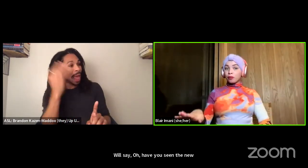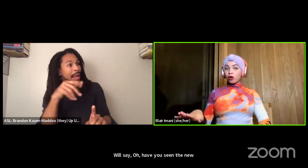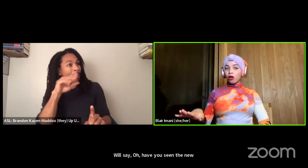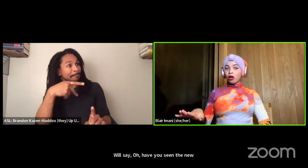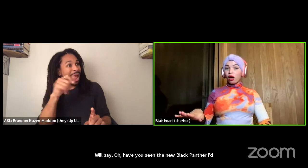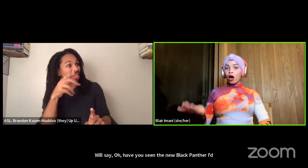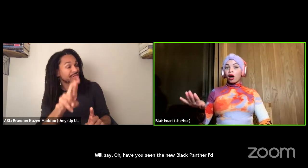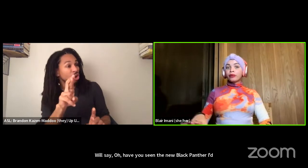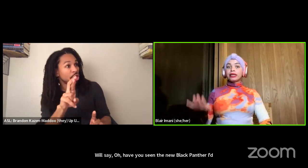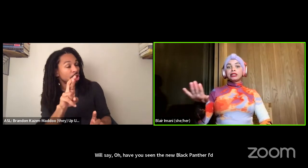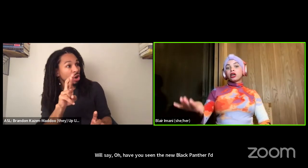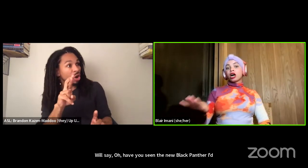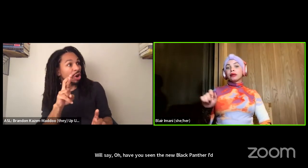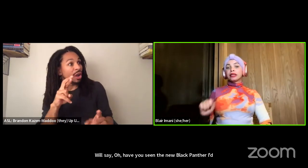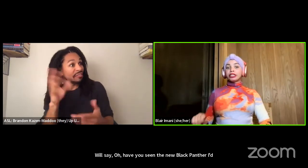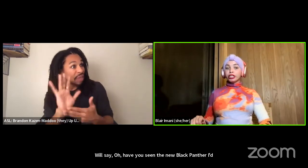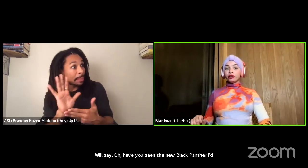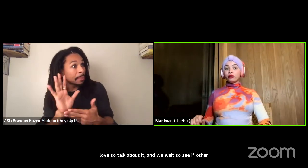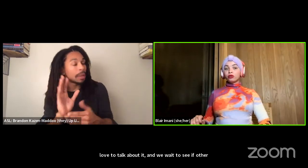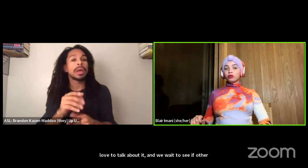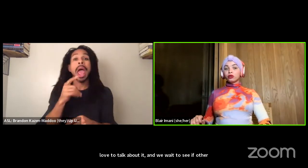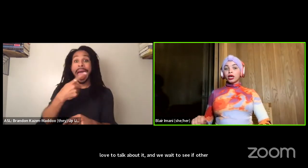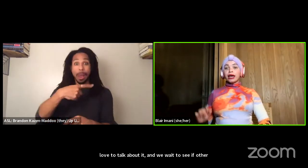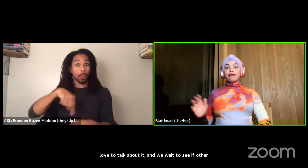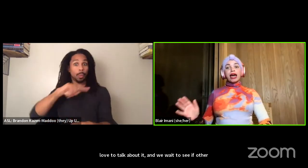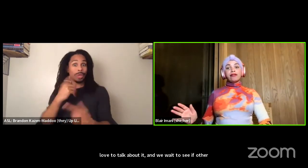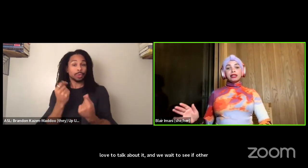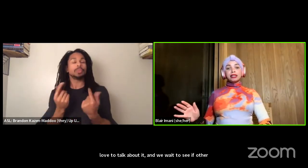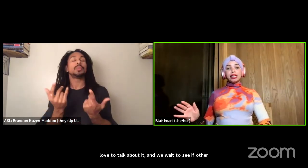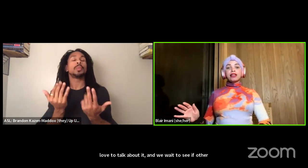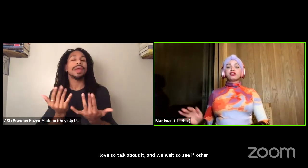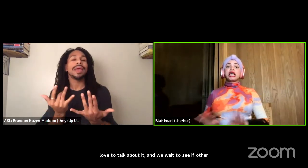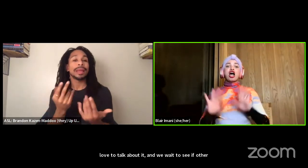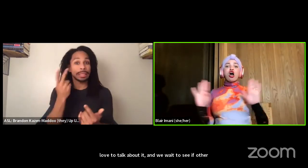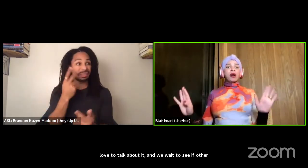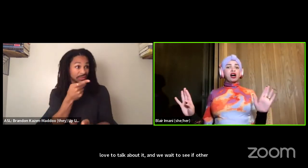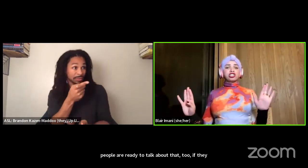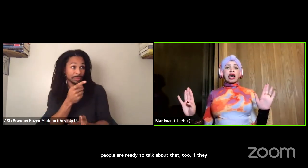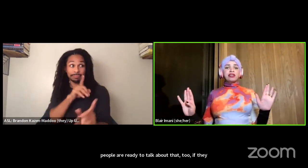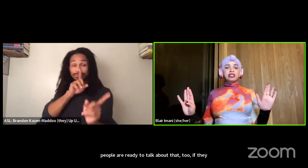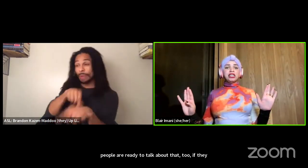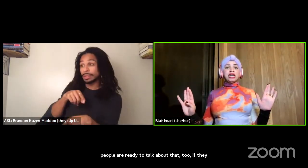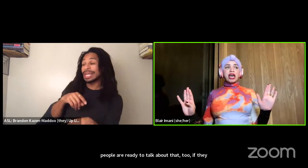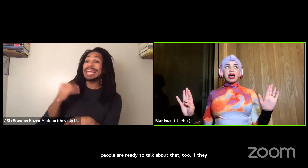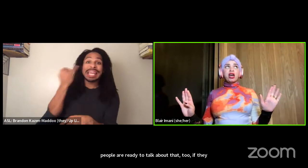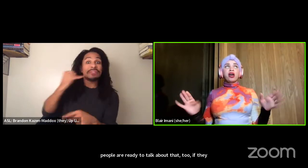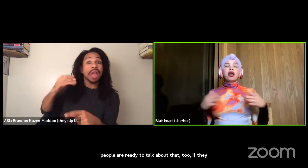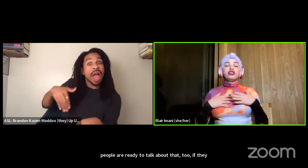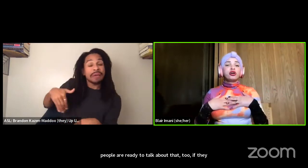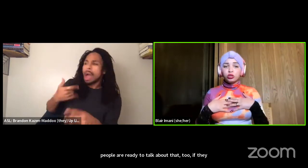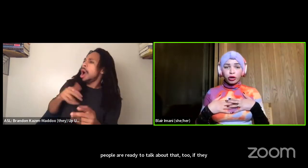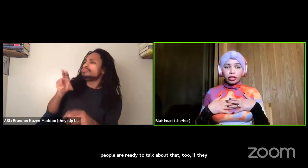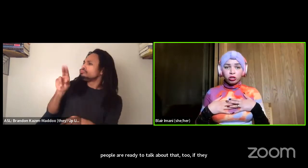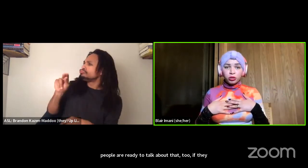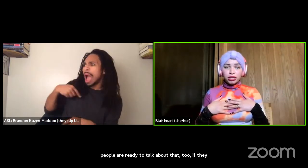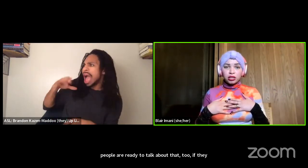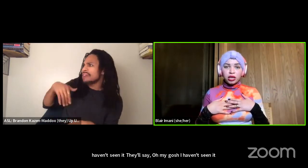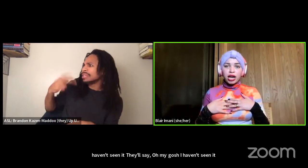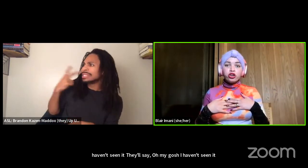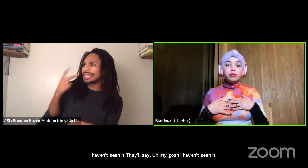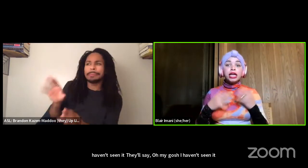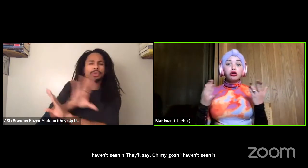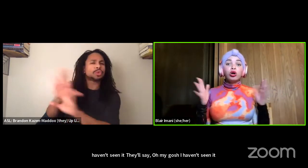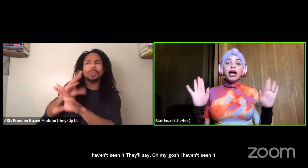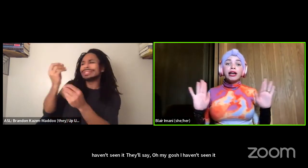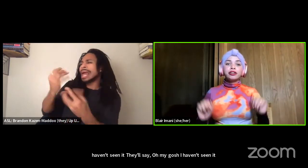if other people are ready to talk about that too. If they haven't seen it, they'll say, oh my gosh, I haven't seen it. No spoilers,